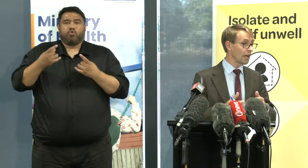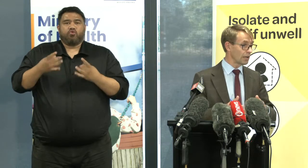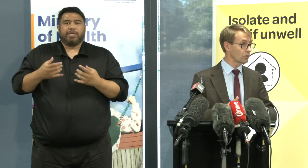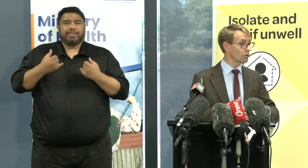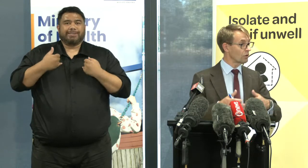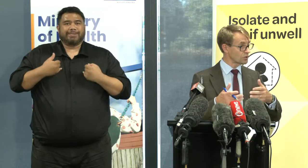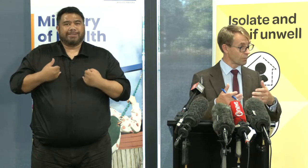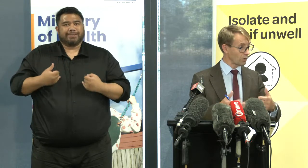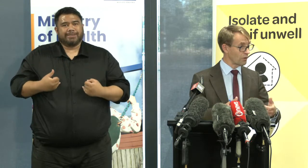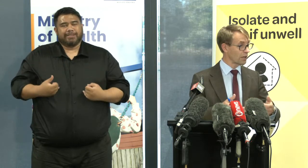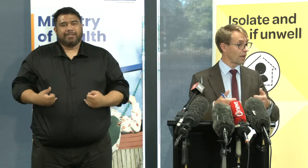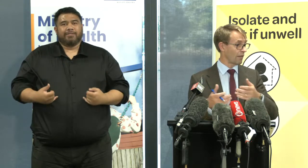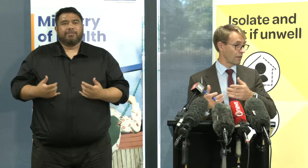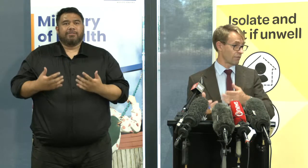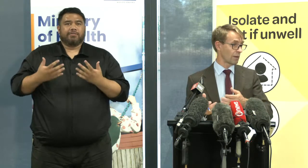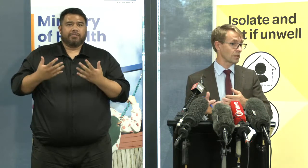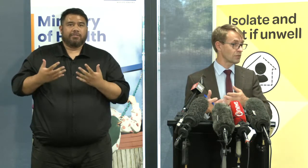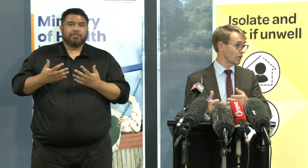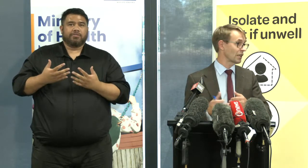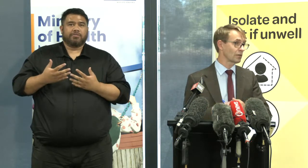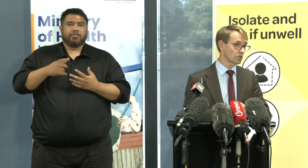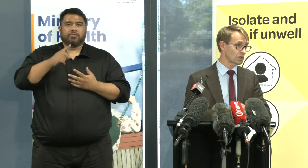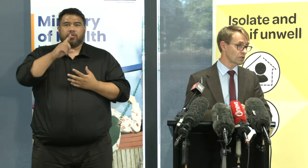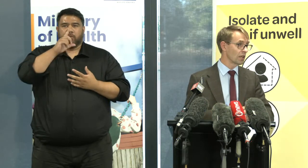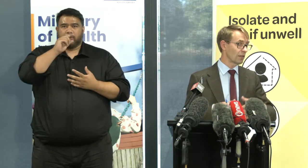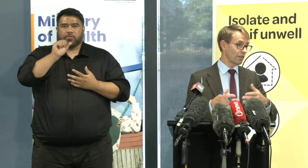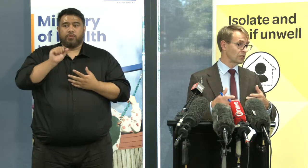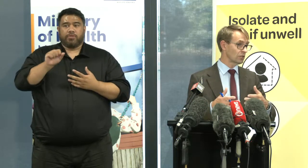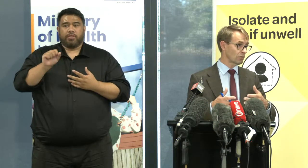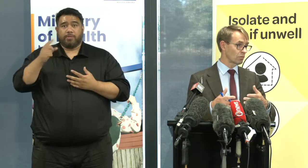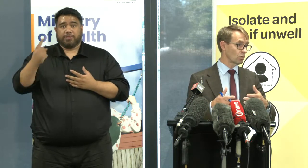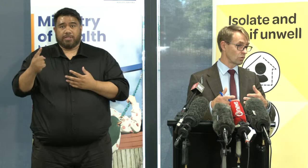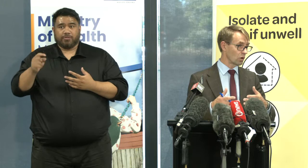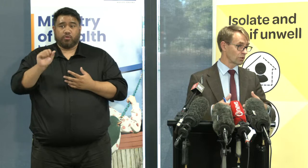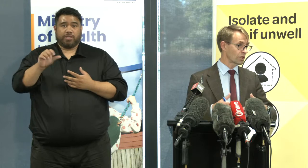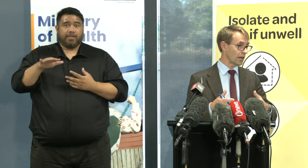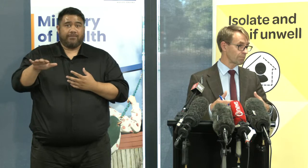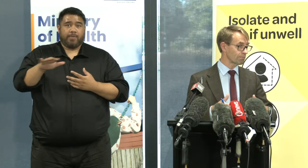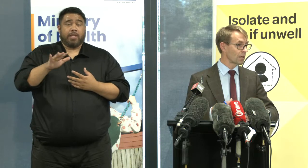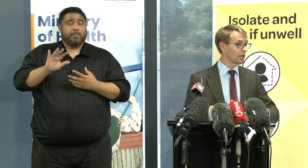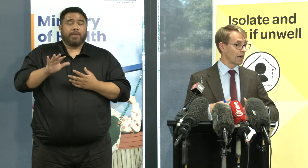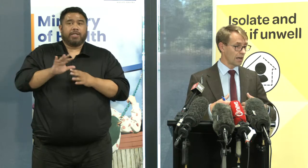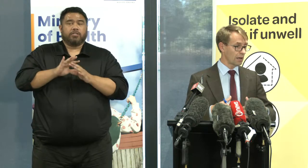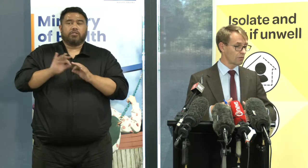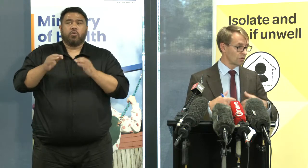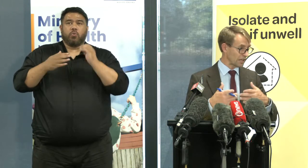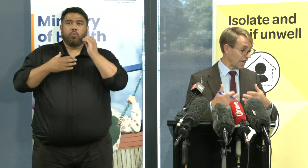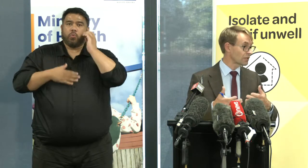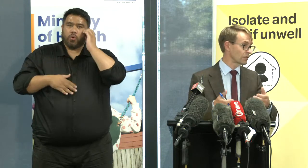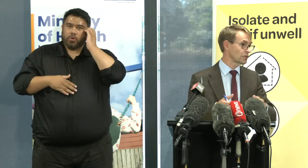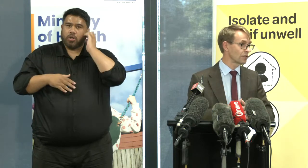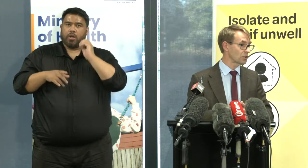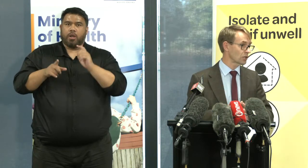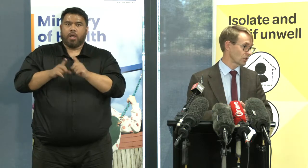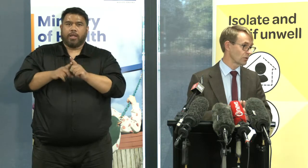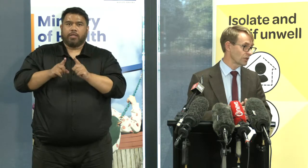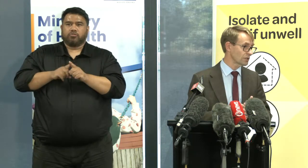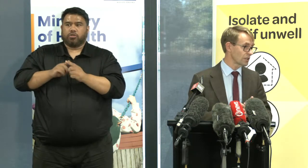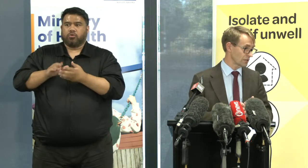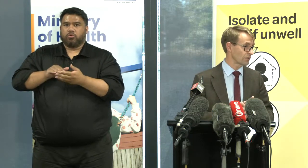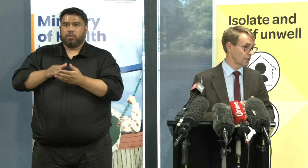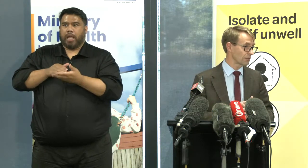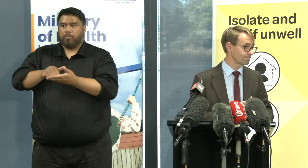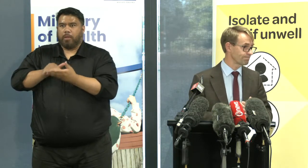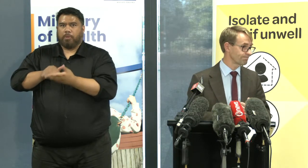anyway, and or it was both their and their families' very clear wishes that they didn't want very active intervention,